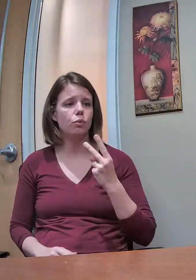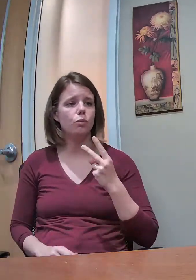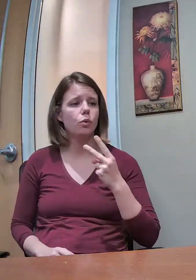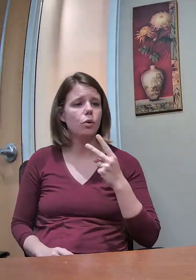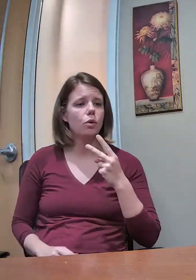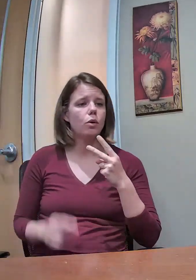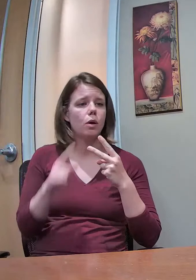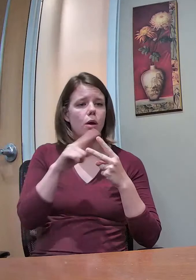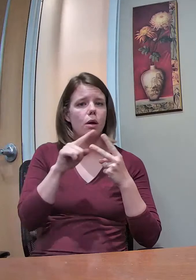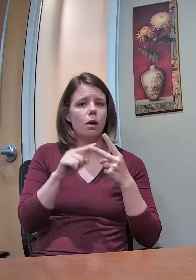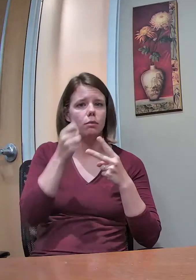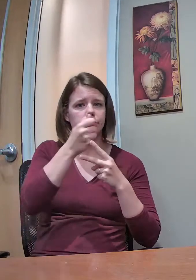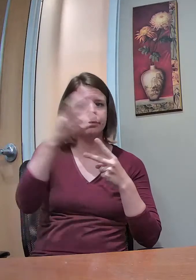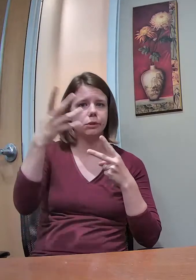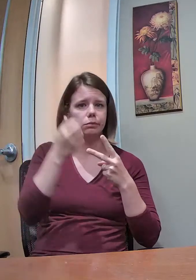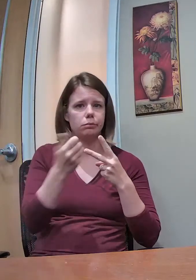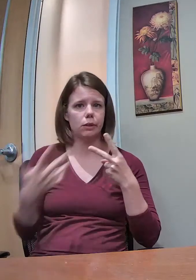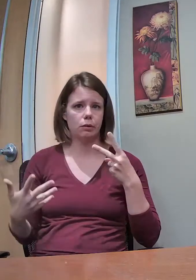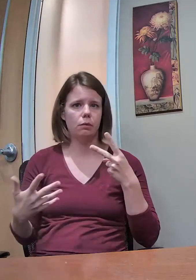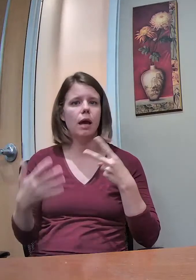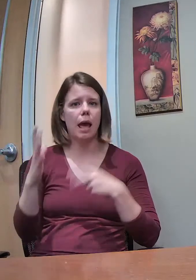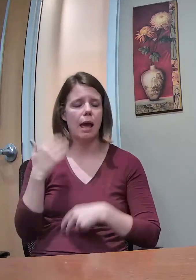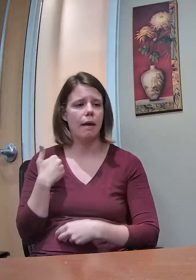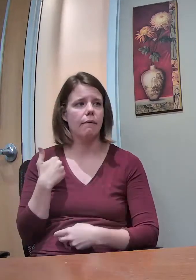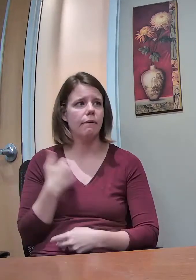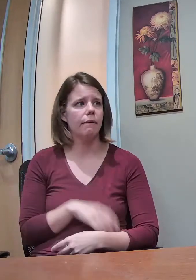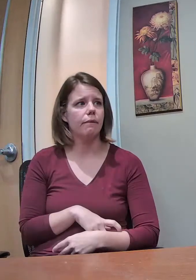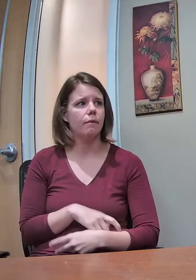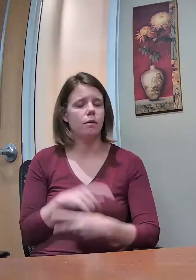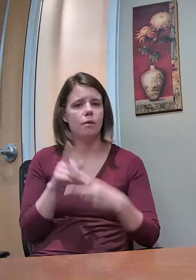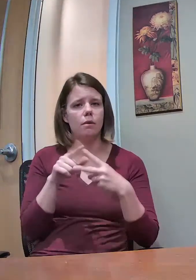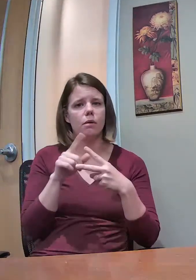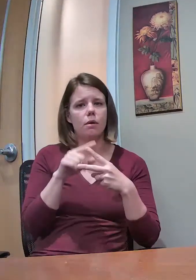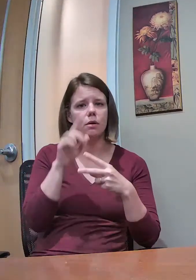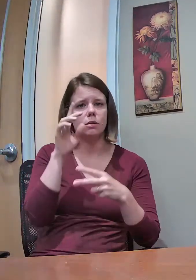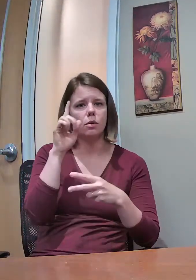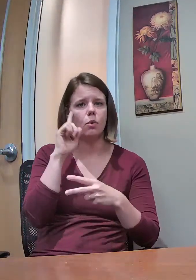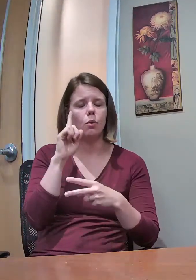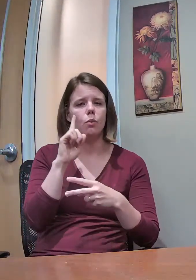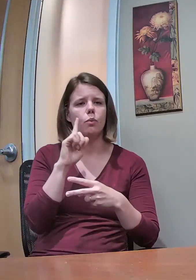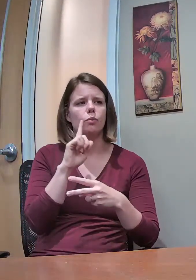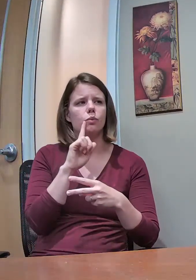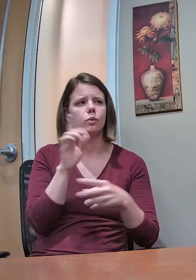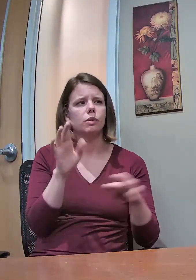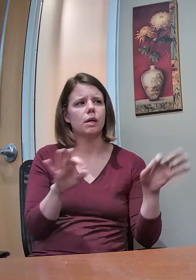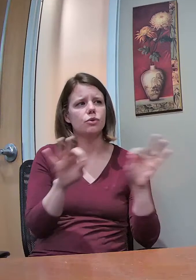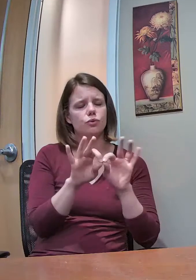two groups. So essential visitors could be